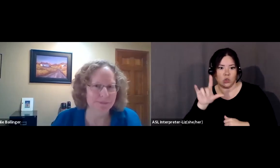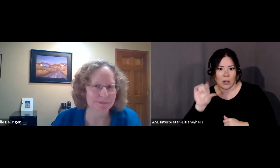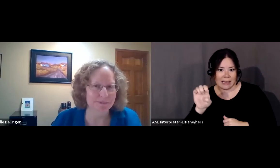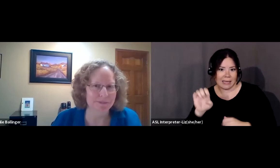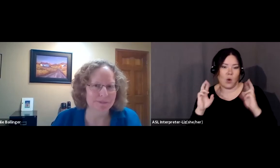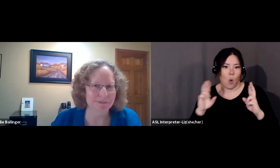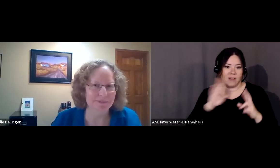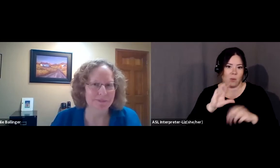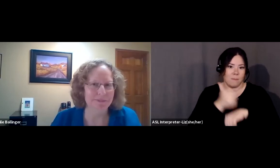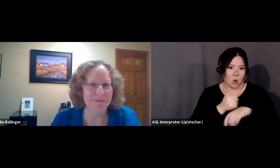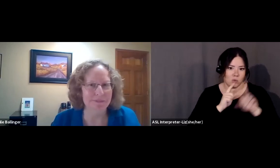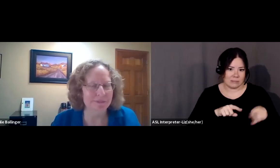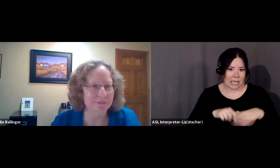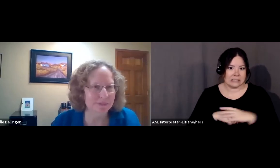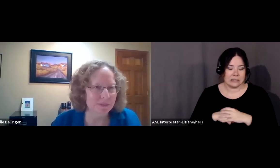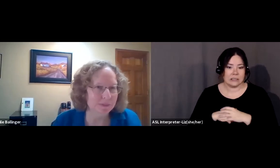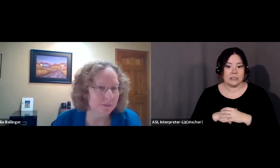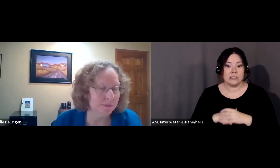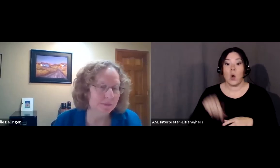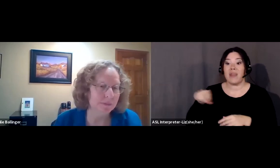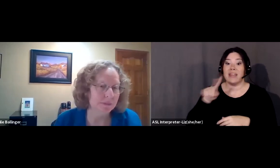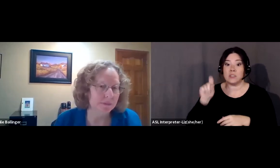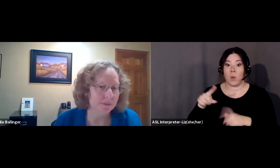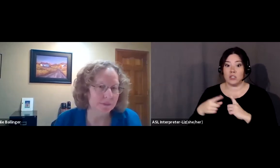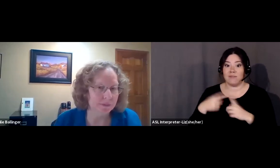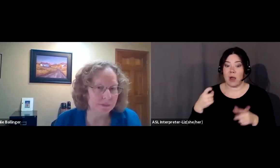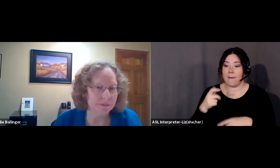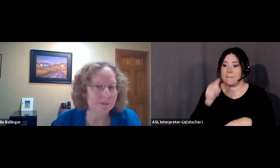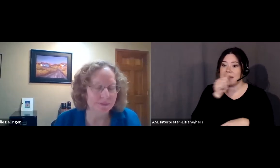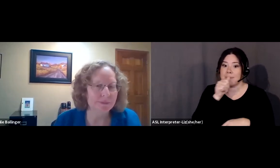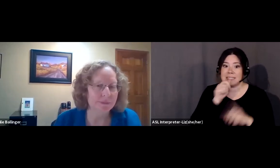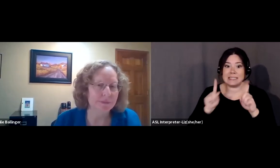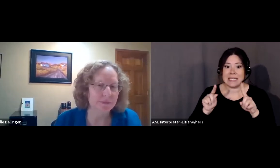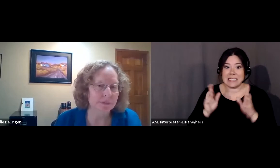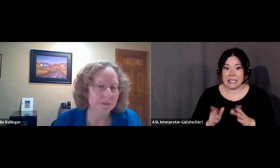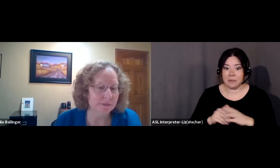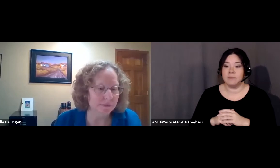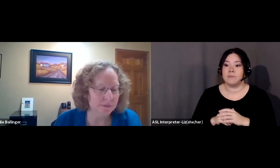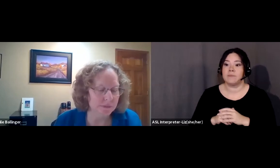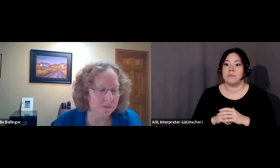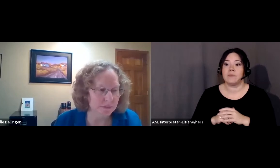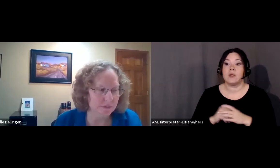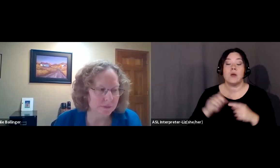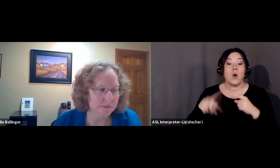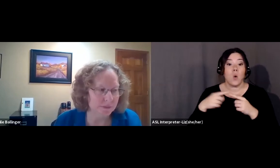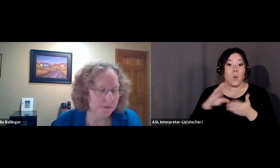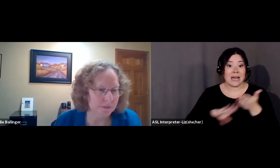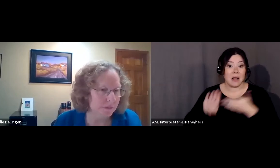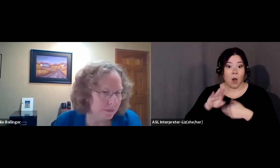some responses. So this question comes from an anonymous attendee. When a college uses